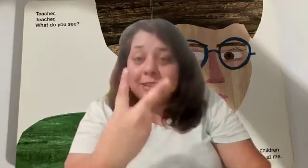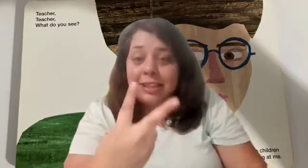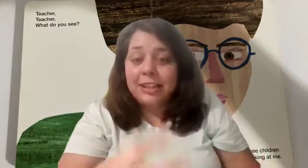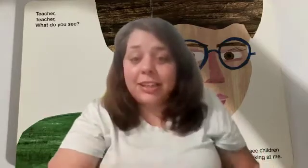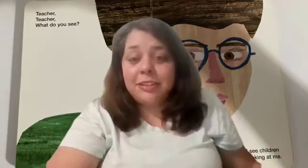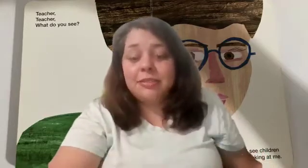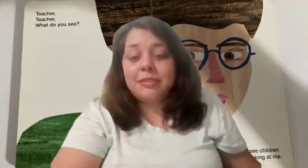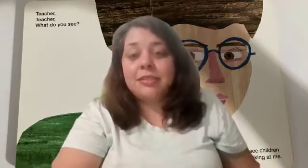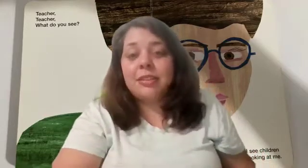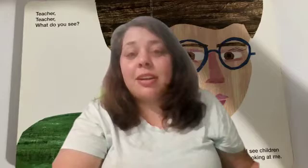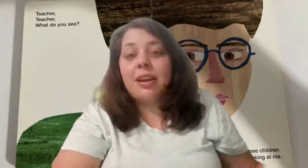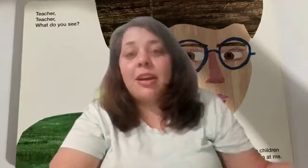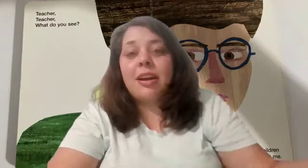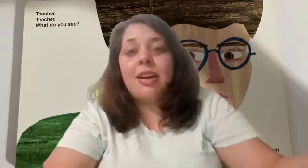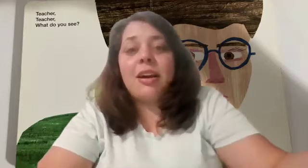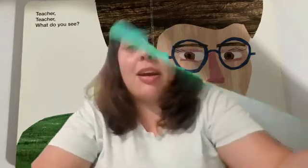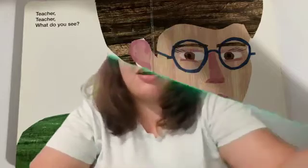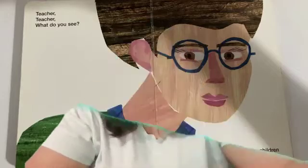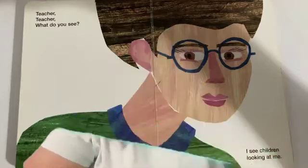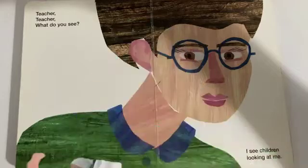I see.